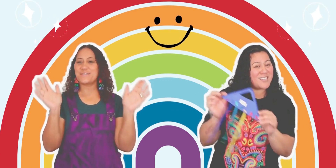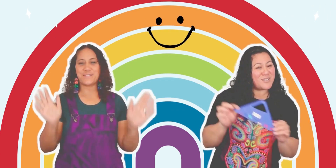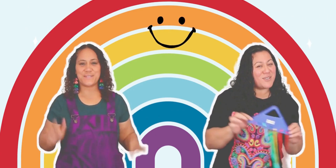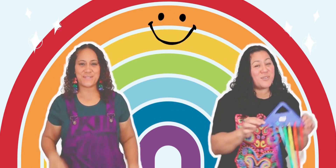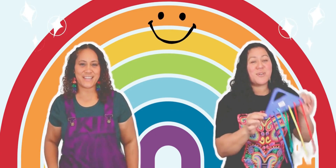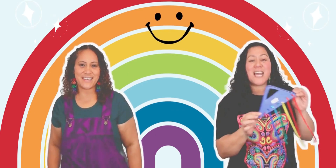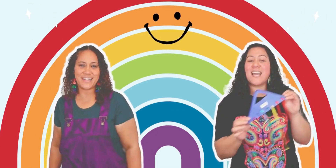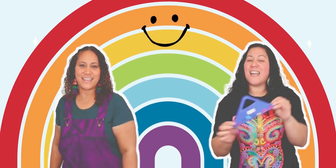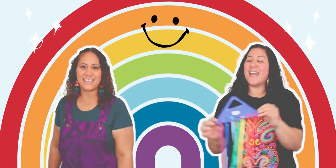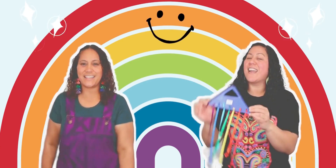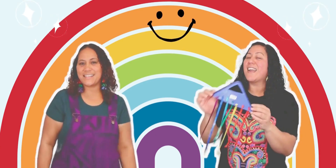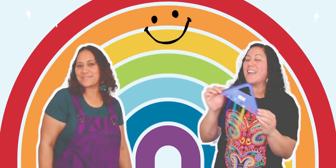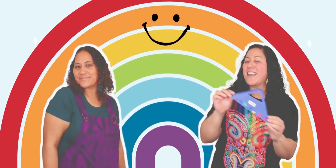Uenuku.